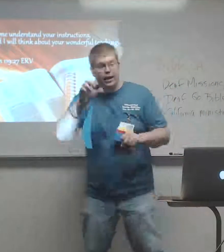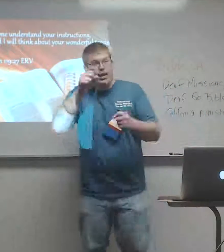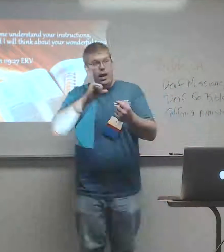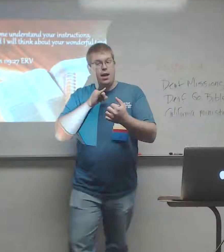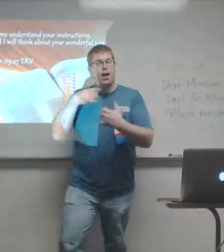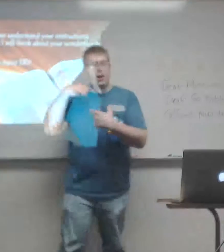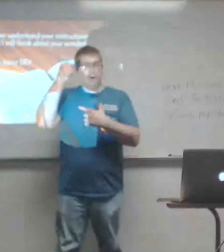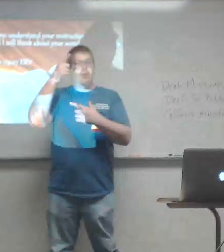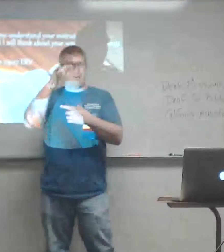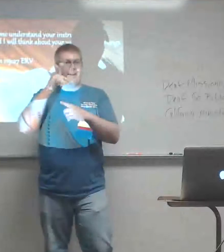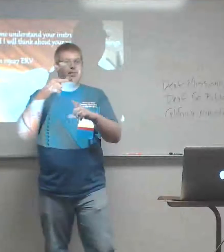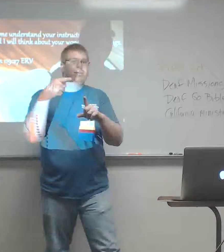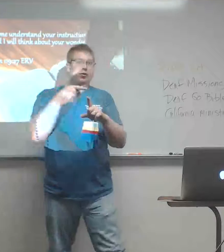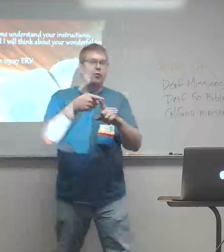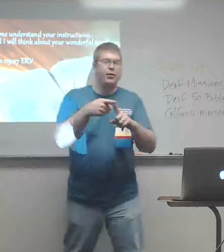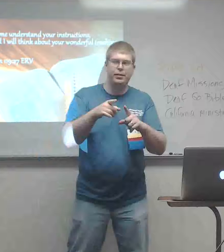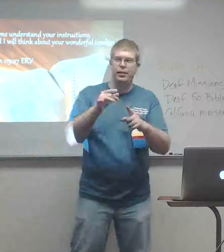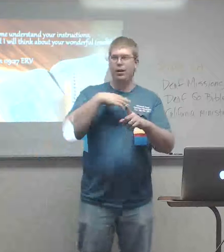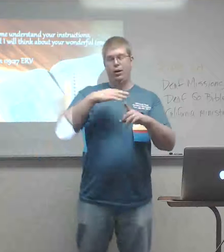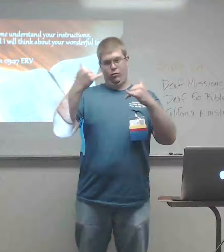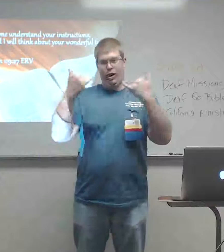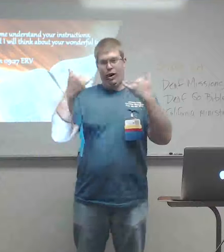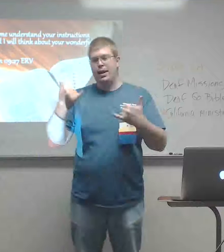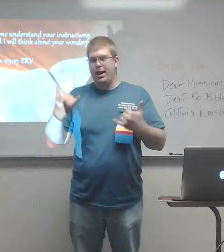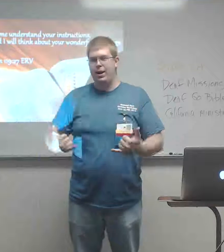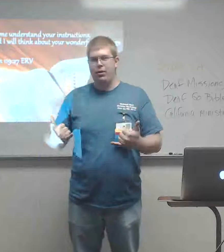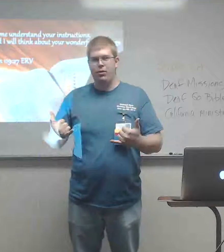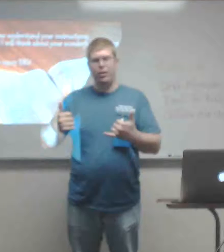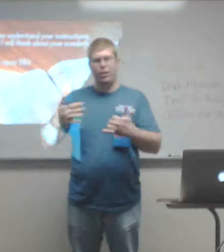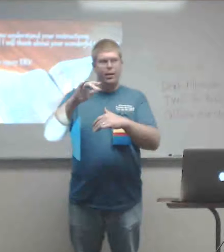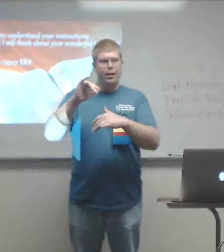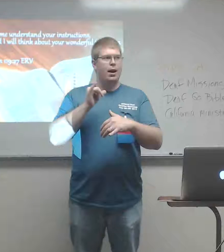Yeah, I understand your point. Right now,